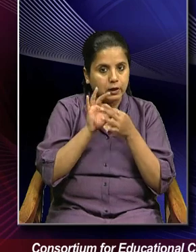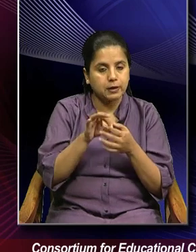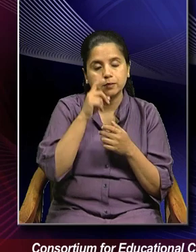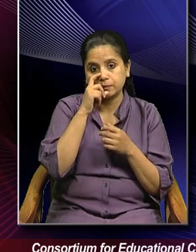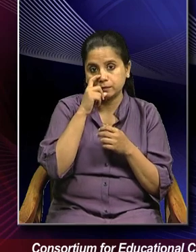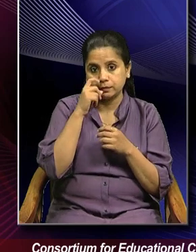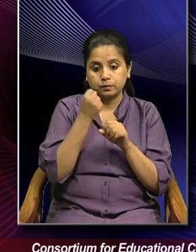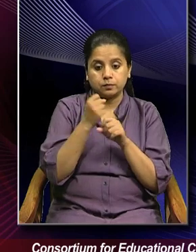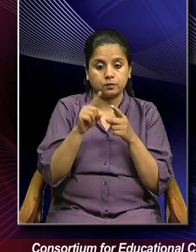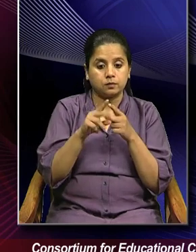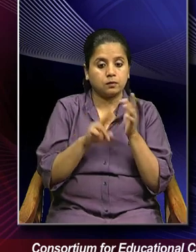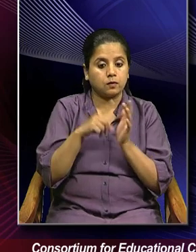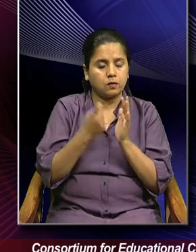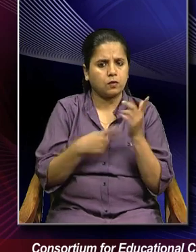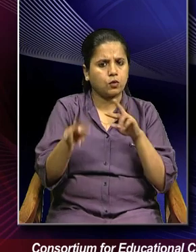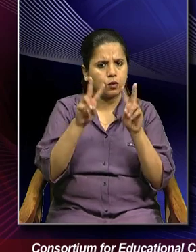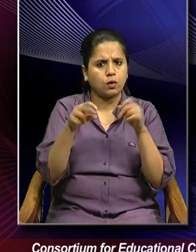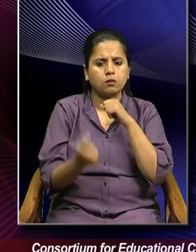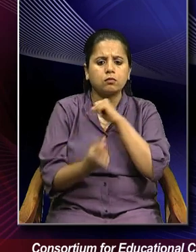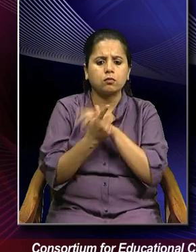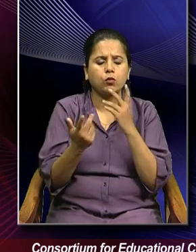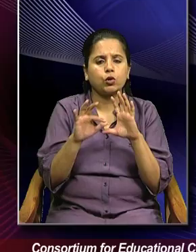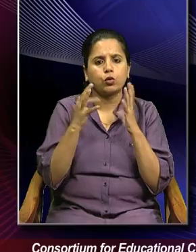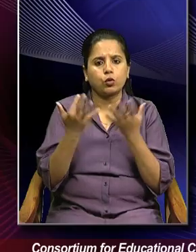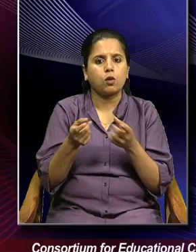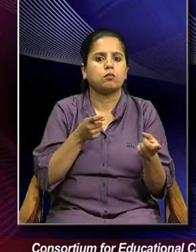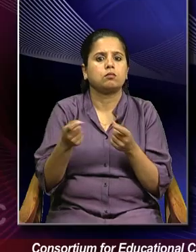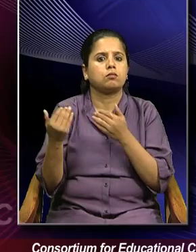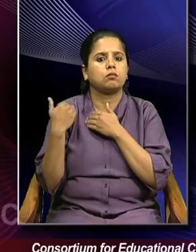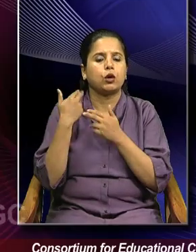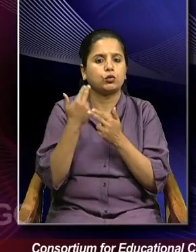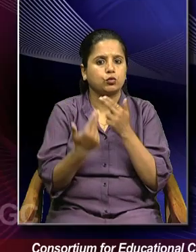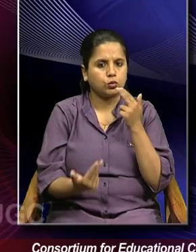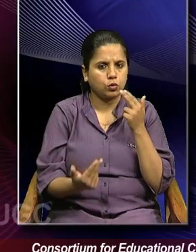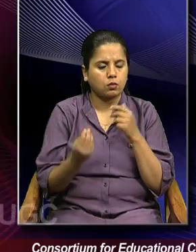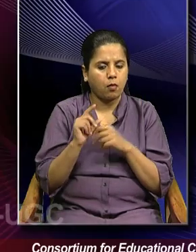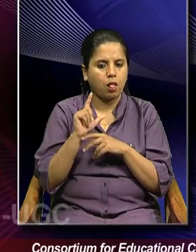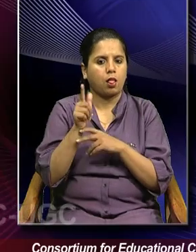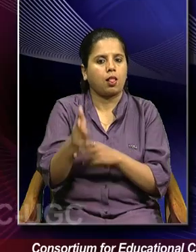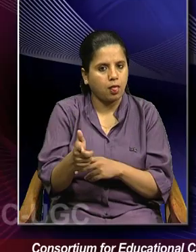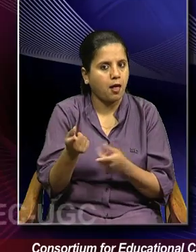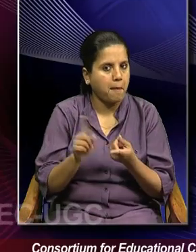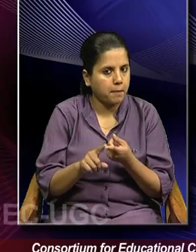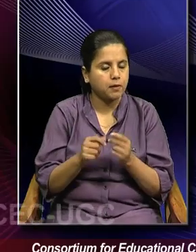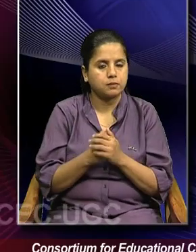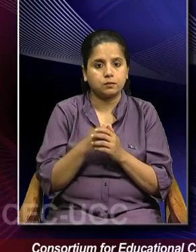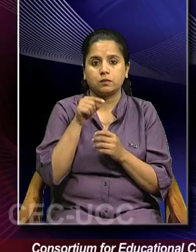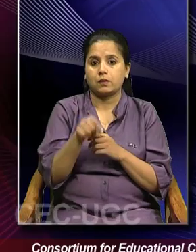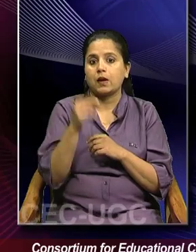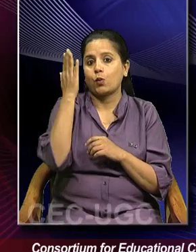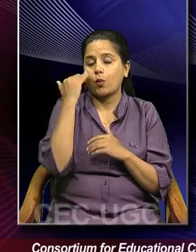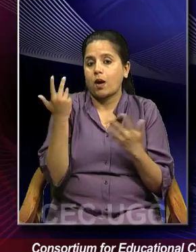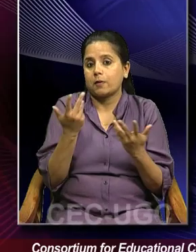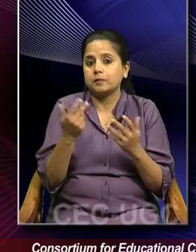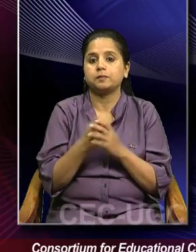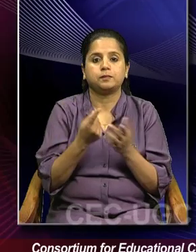gender issues came up in global governance narrative a little later, and this is why